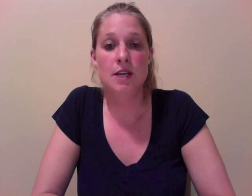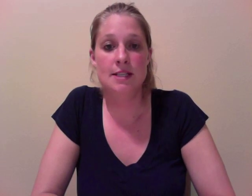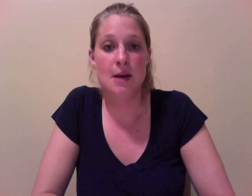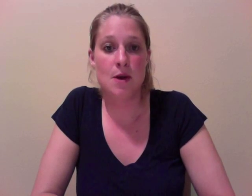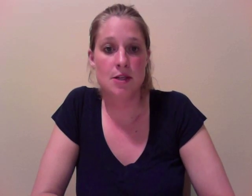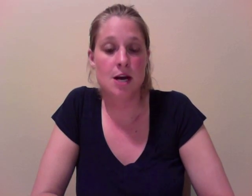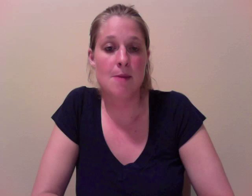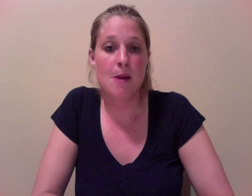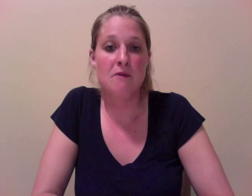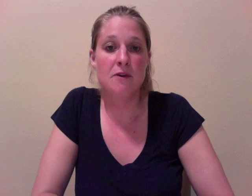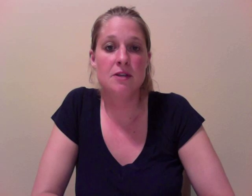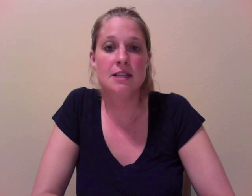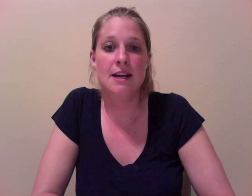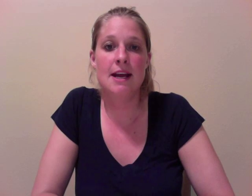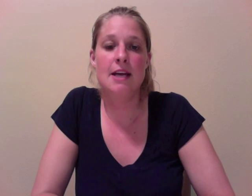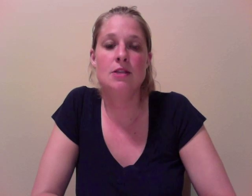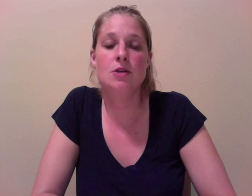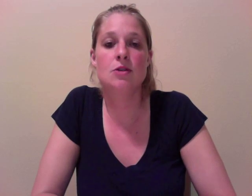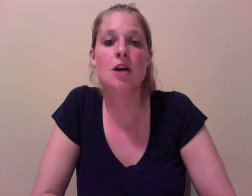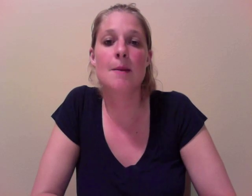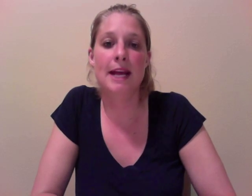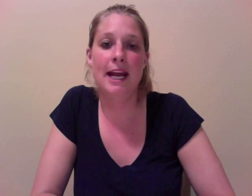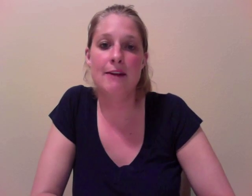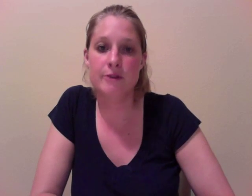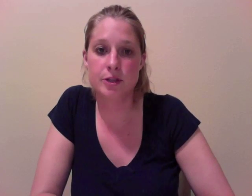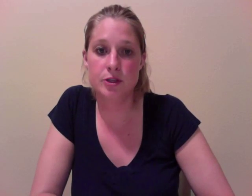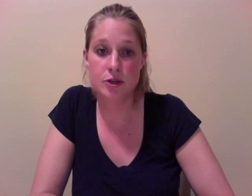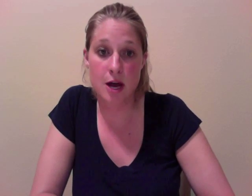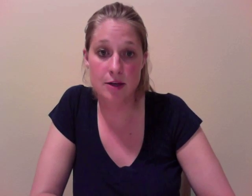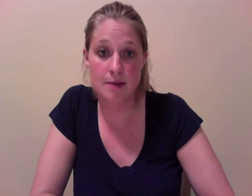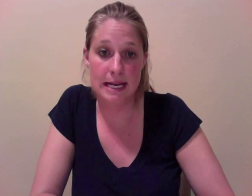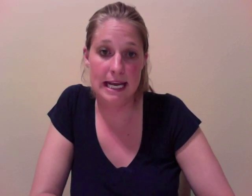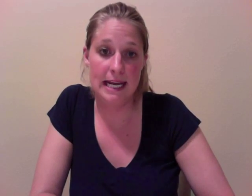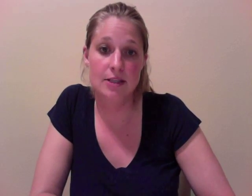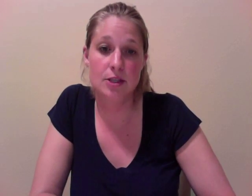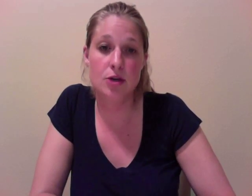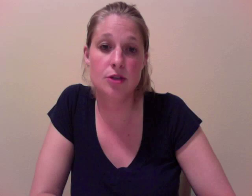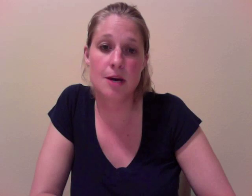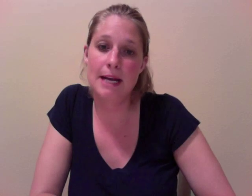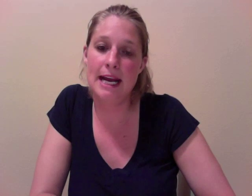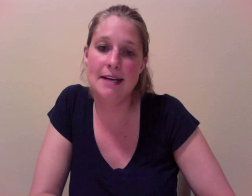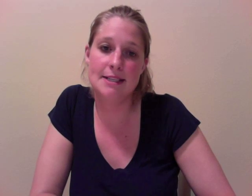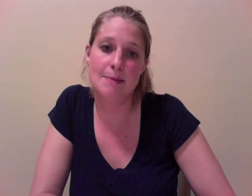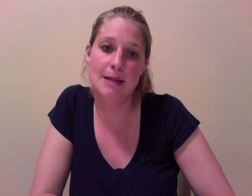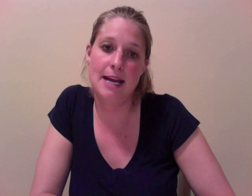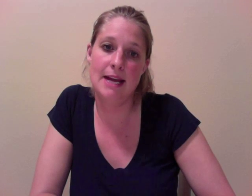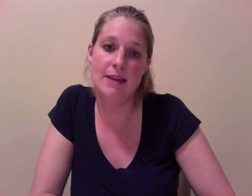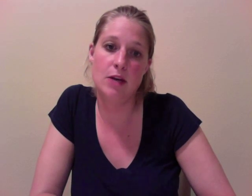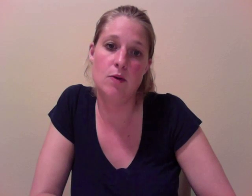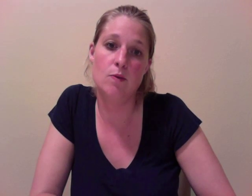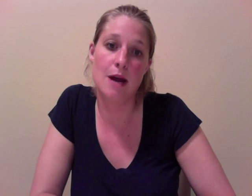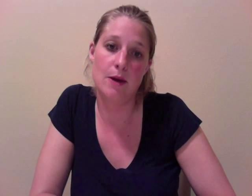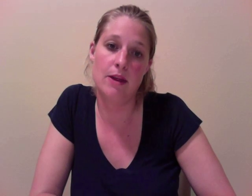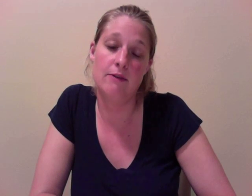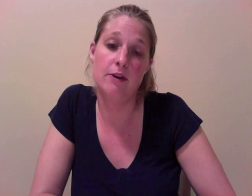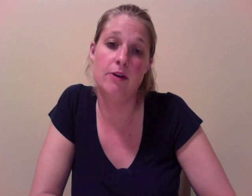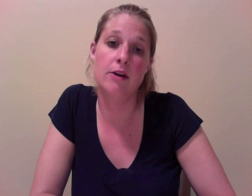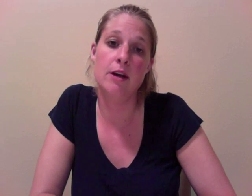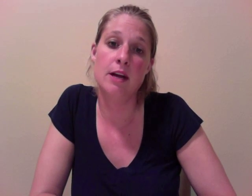I want to talk about. The first thing is your dominant hand versus your non-dominant hand. So your dominant hand is going to be the hand that you write with. If you're